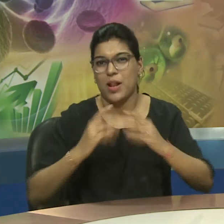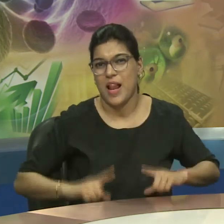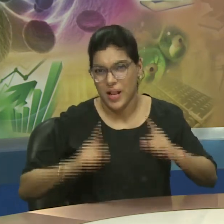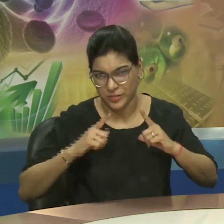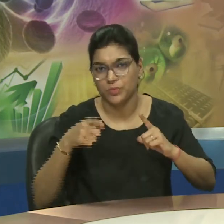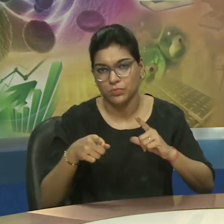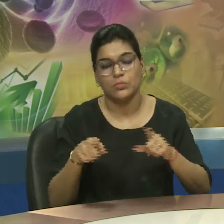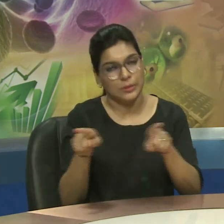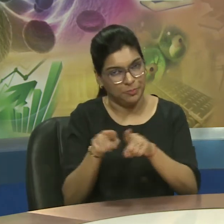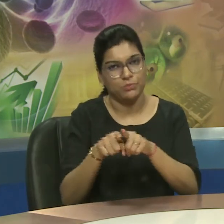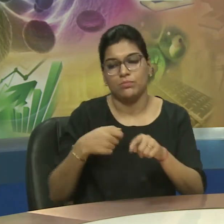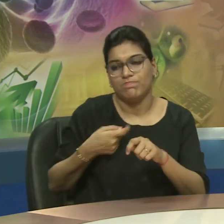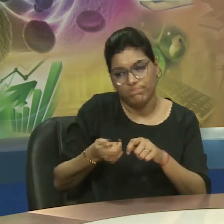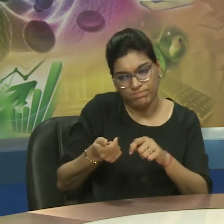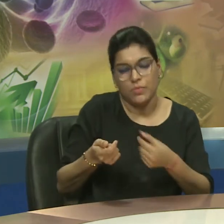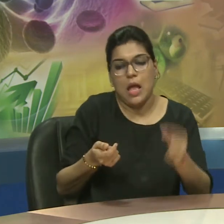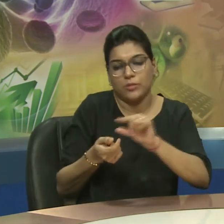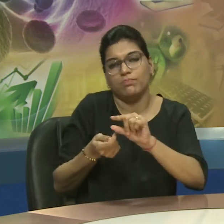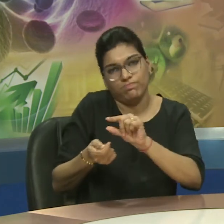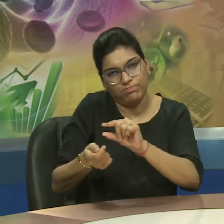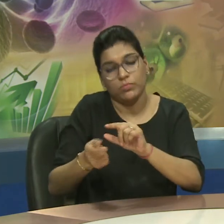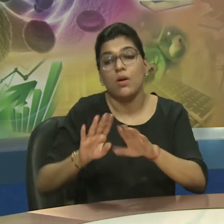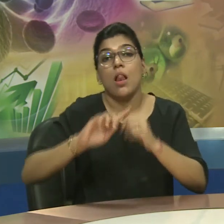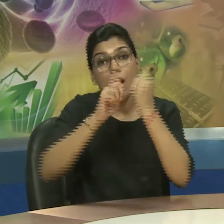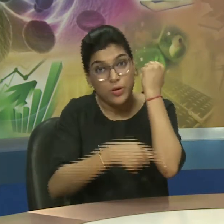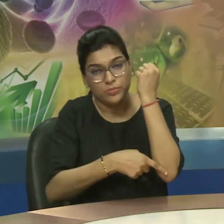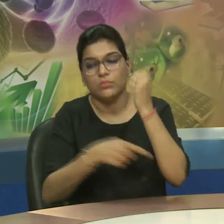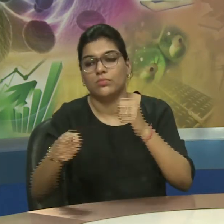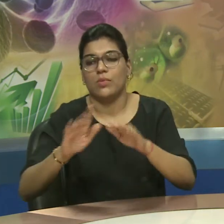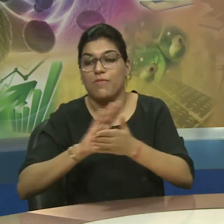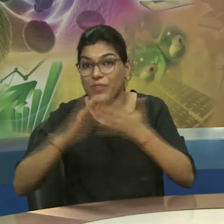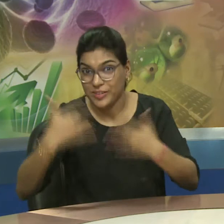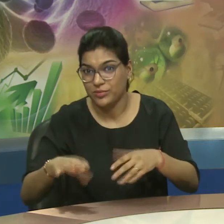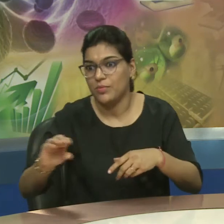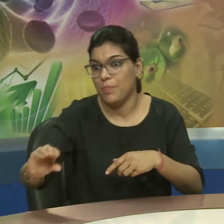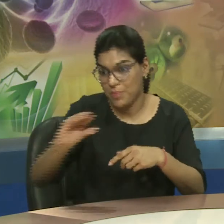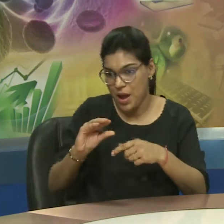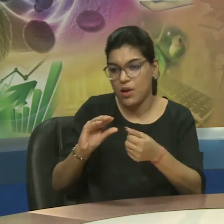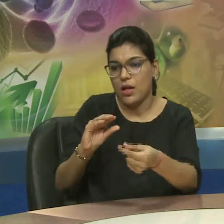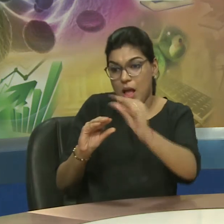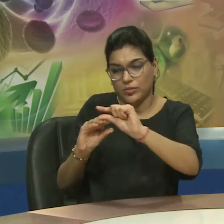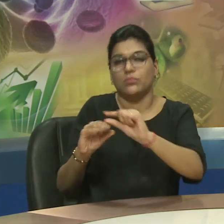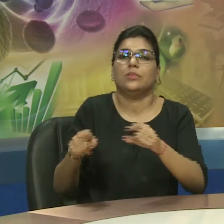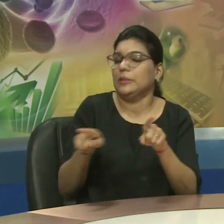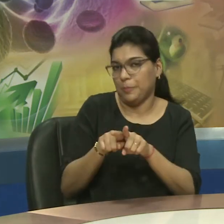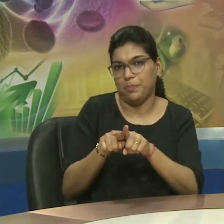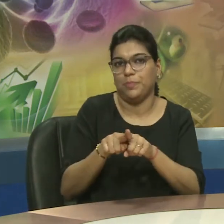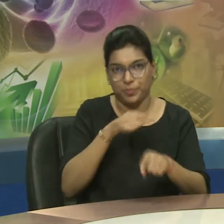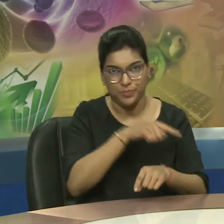and in the last, insurable interest must exist at the time of taking